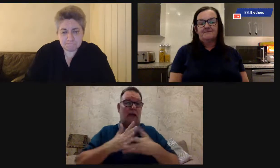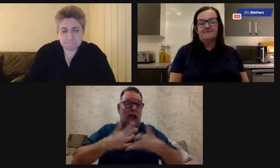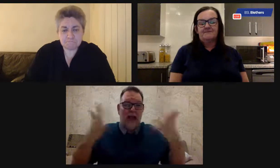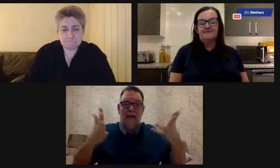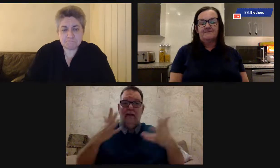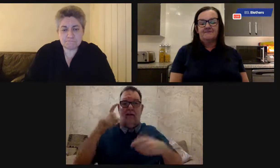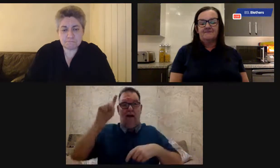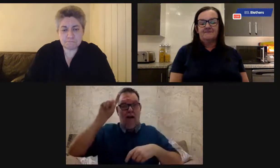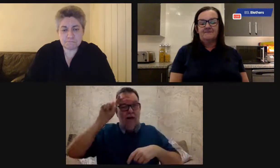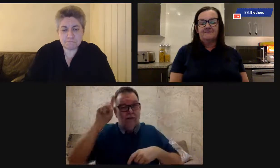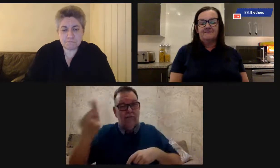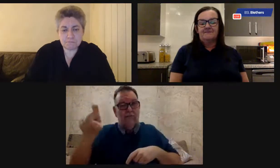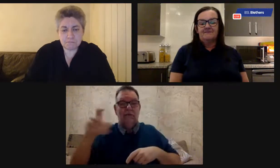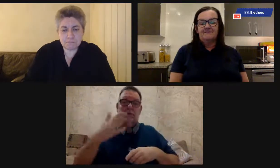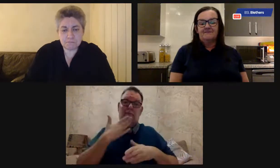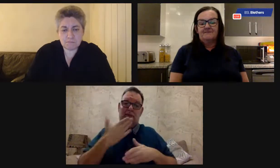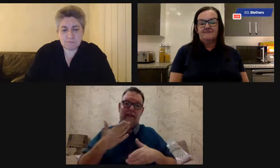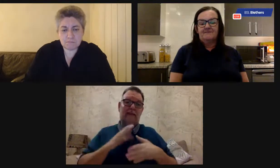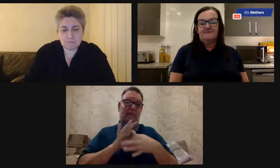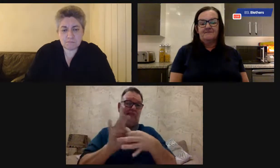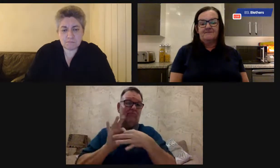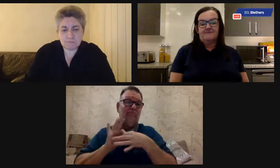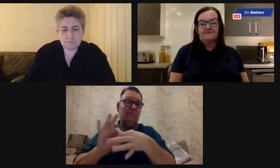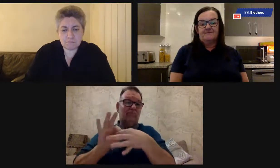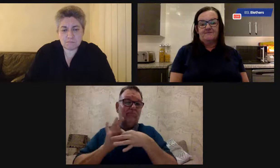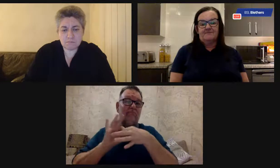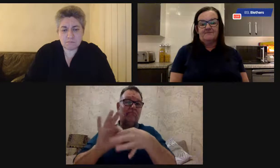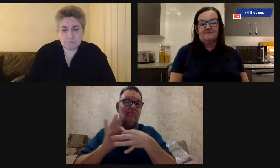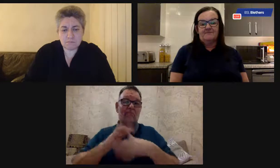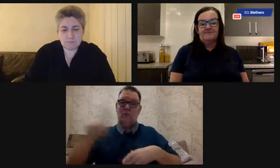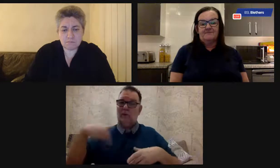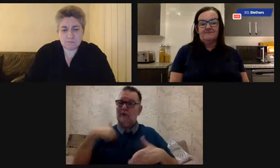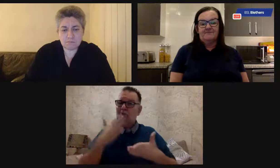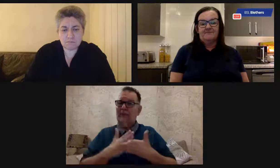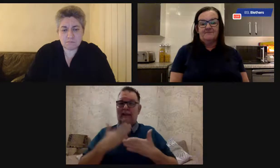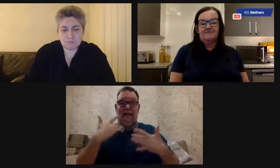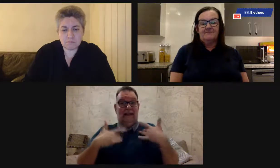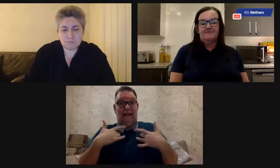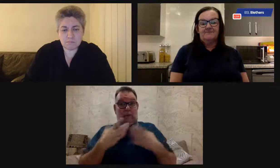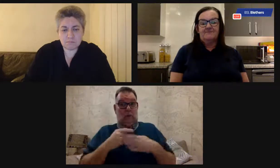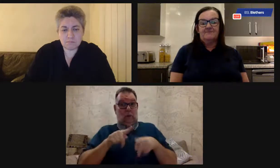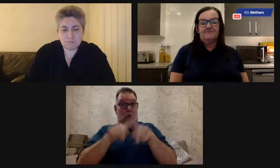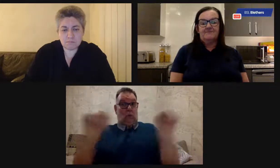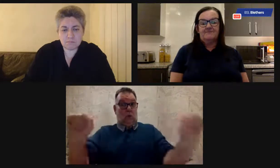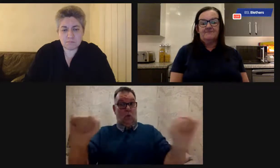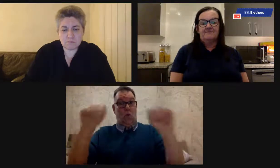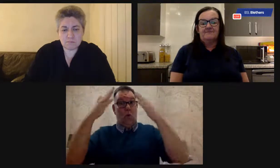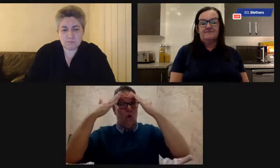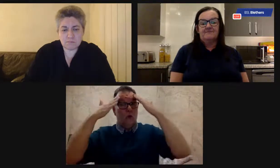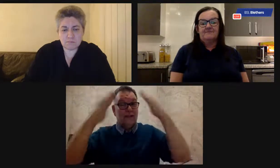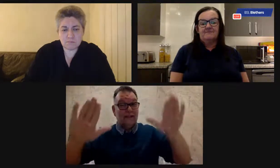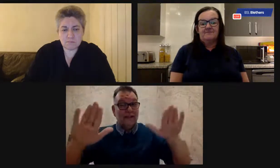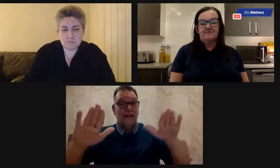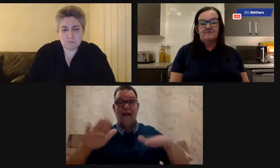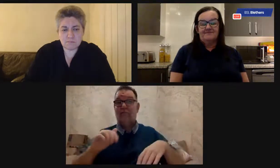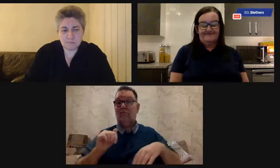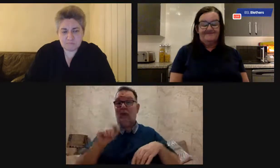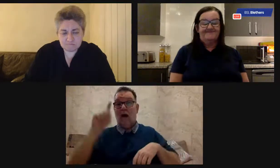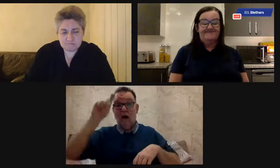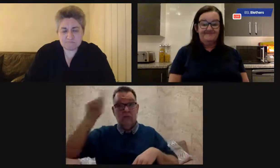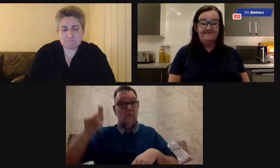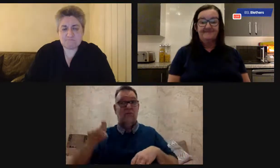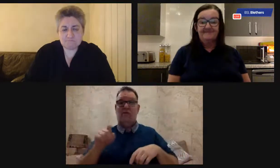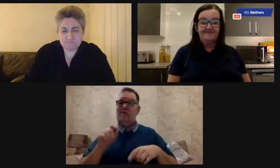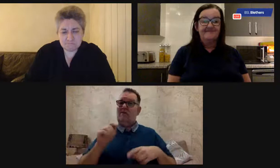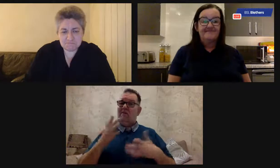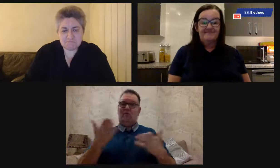love it and continue to love it. So I would just again say to anybody watching at home, if you're interested